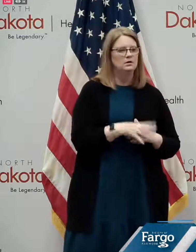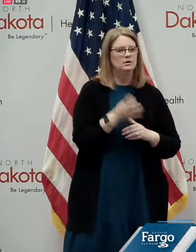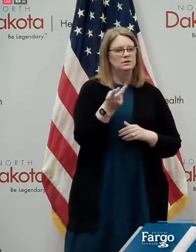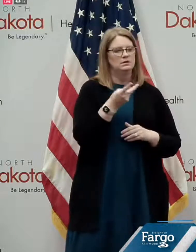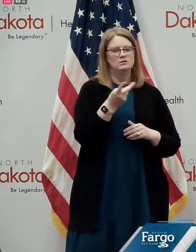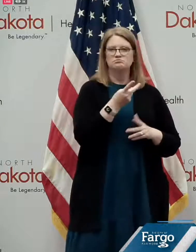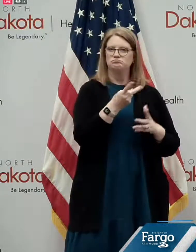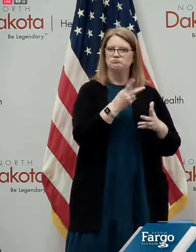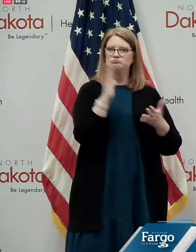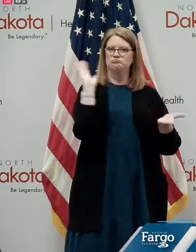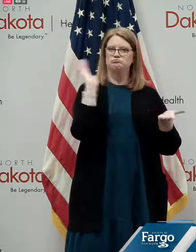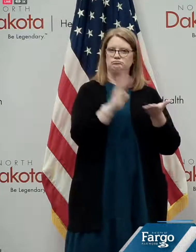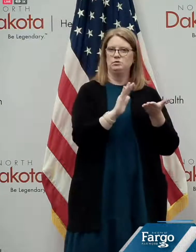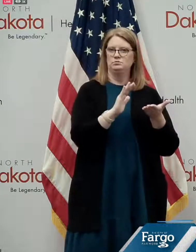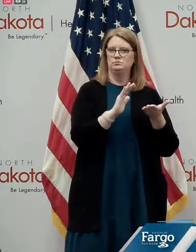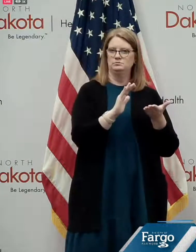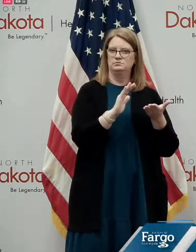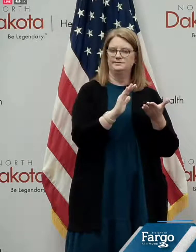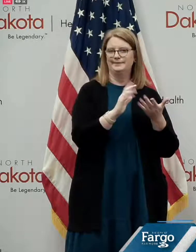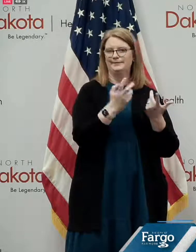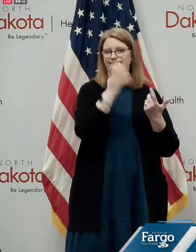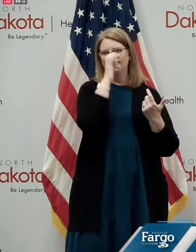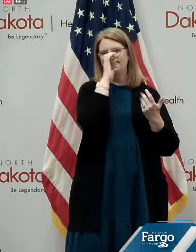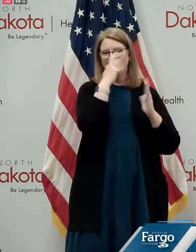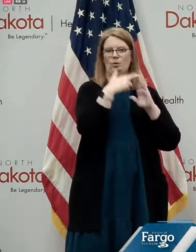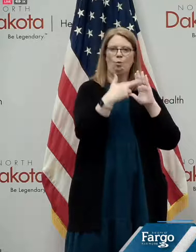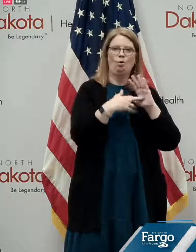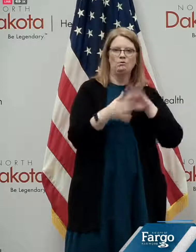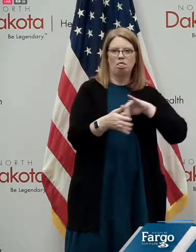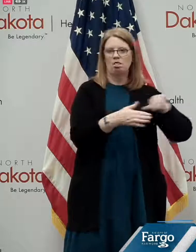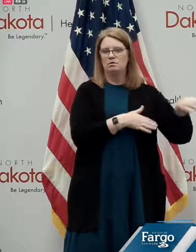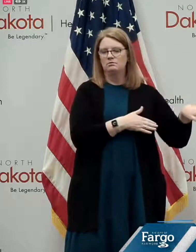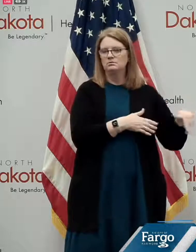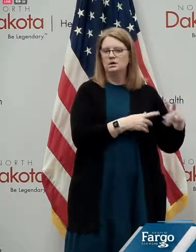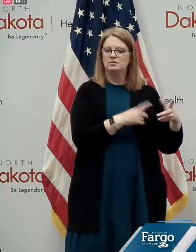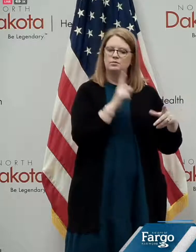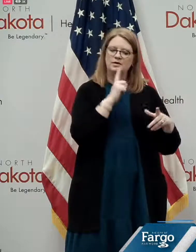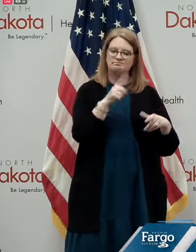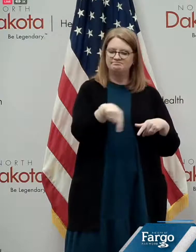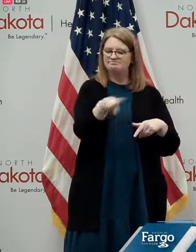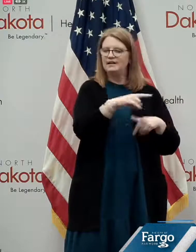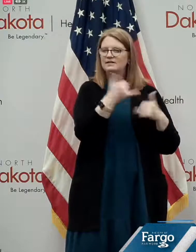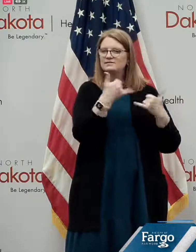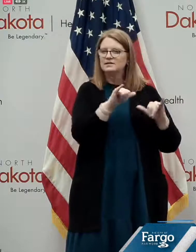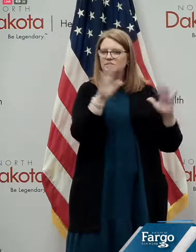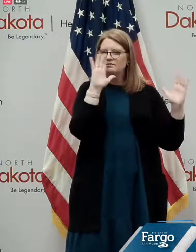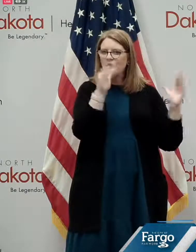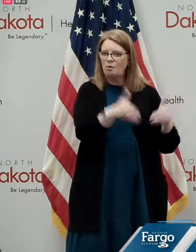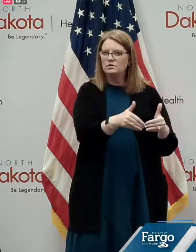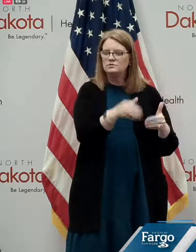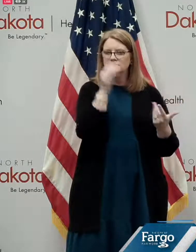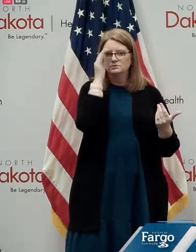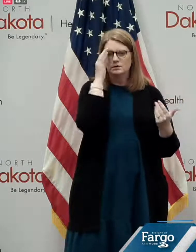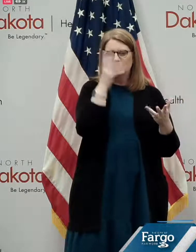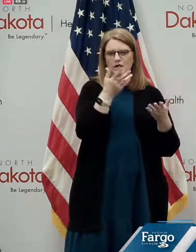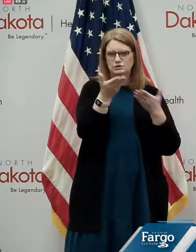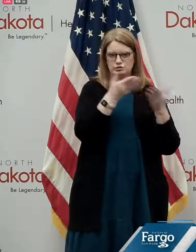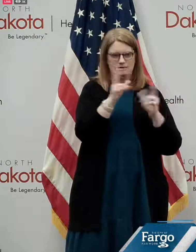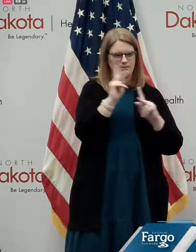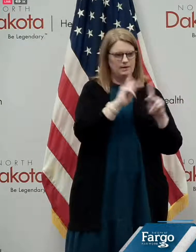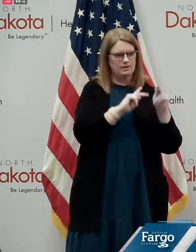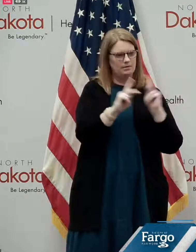help reduce red tape and allow these people to focus on serving the individuals and the facilities that are in their charge. On